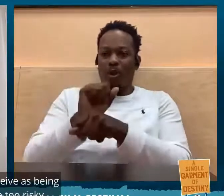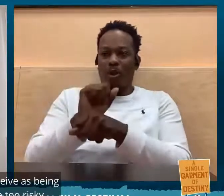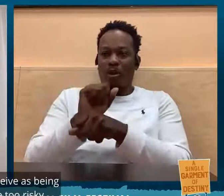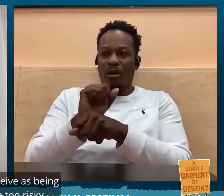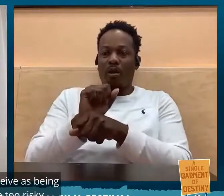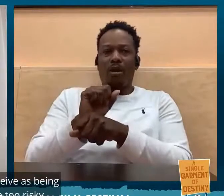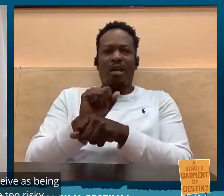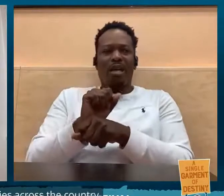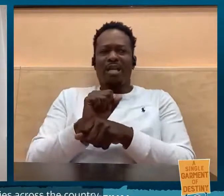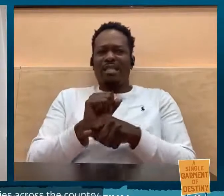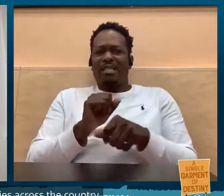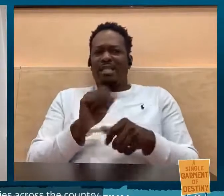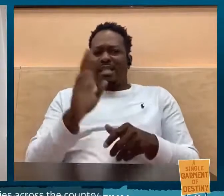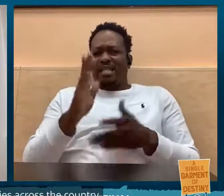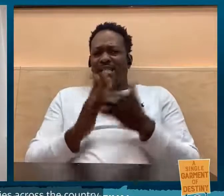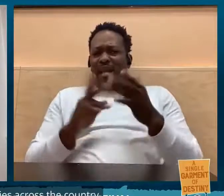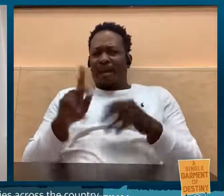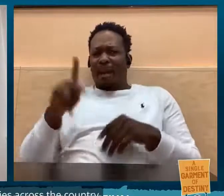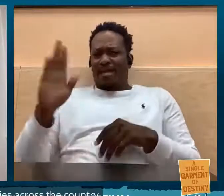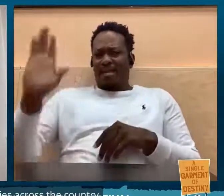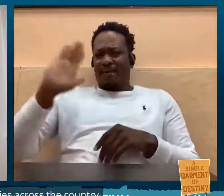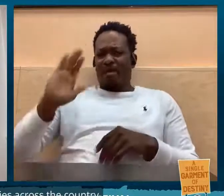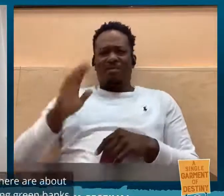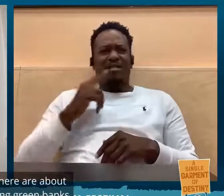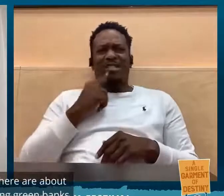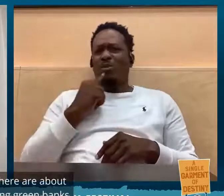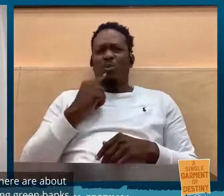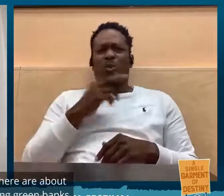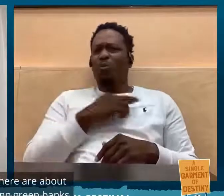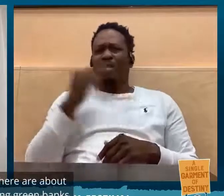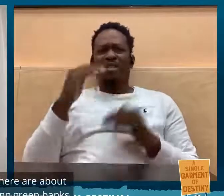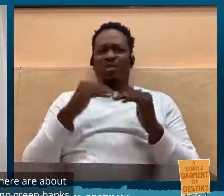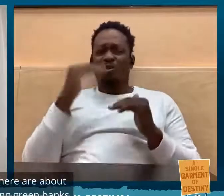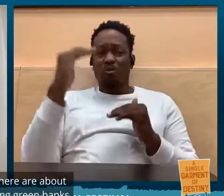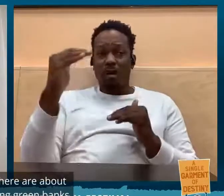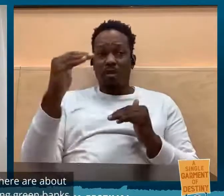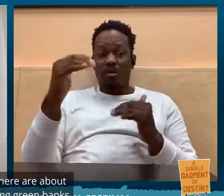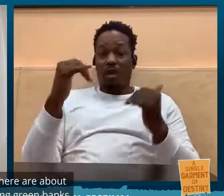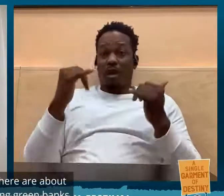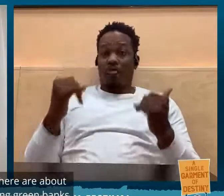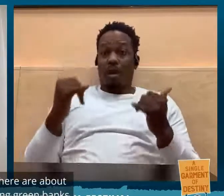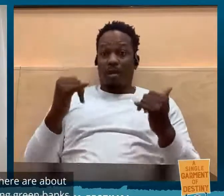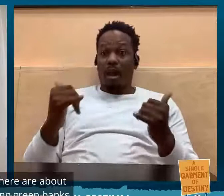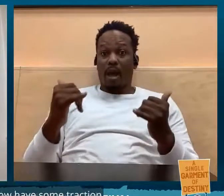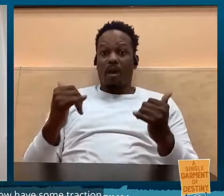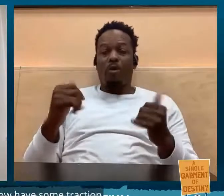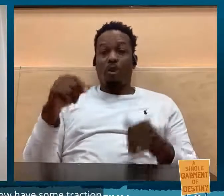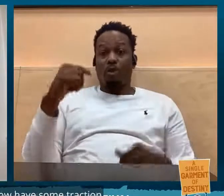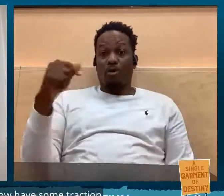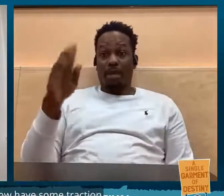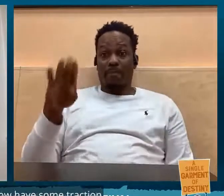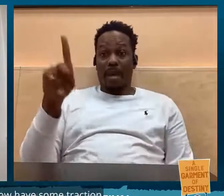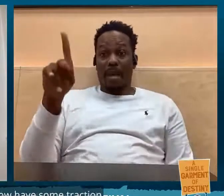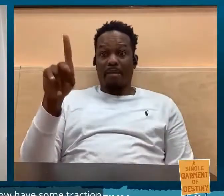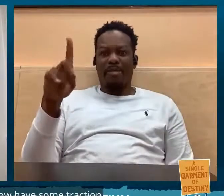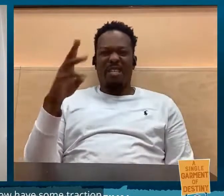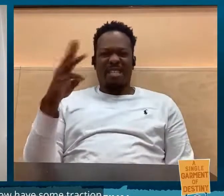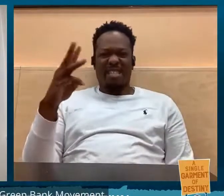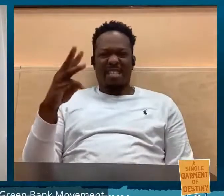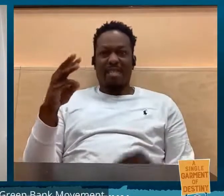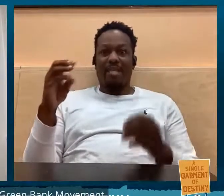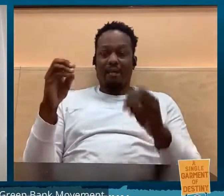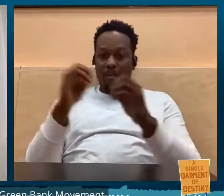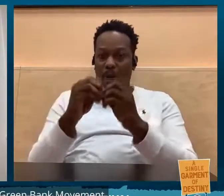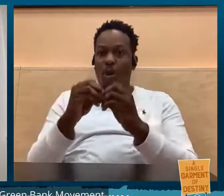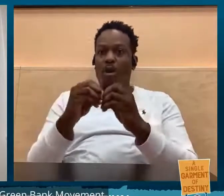too risky. But in municipalities across the country, because there are about 16 and growing green banks, and we actually now have some